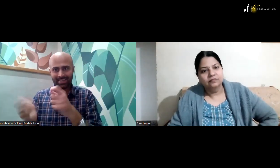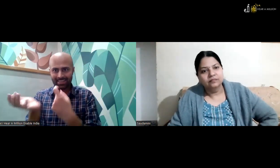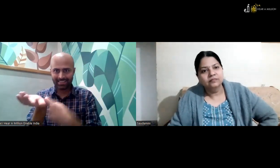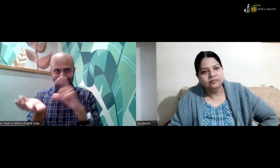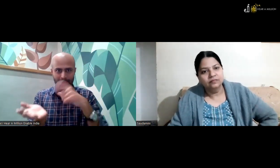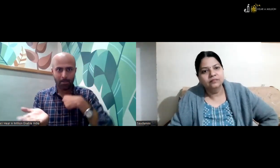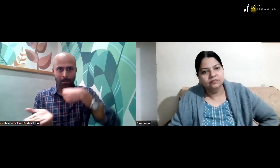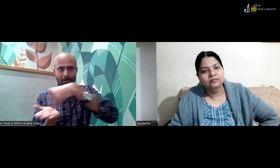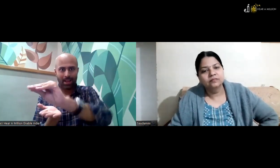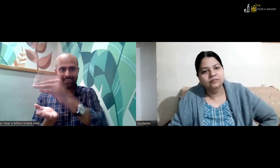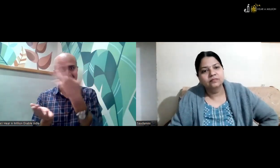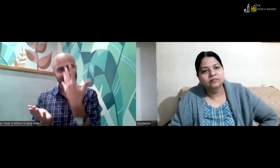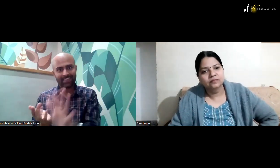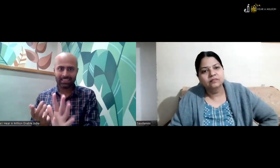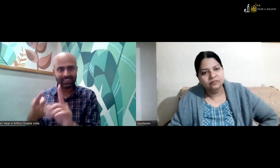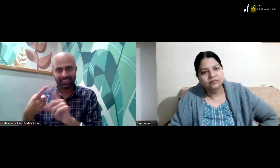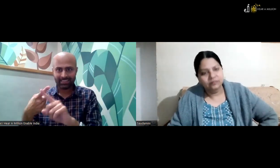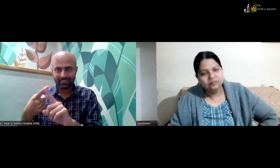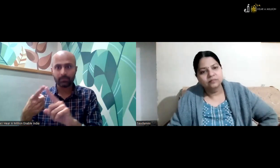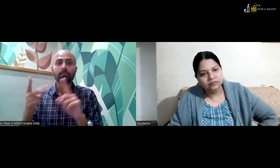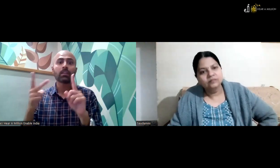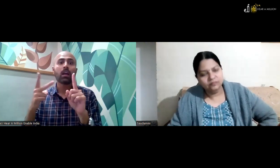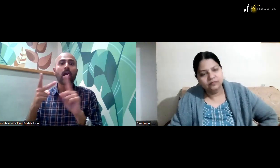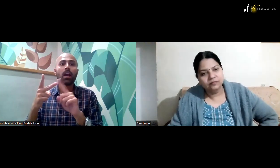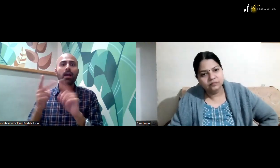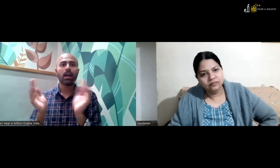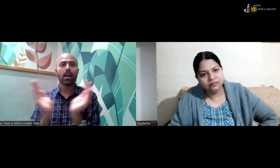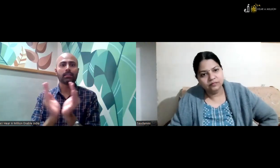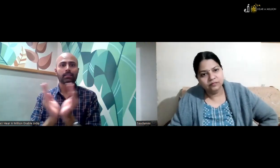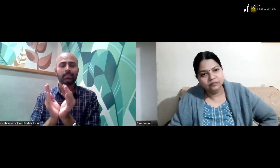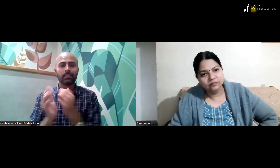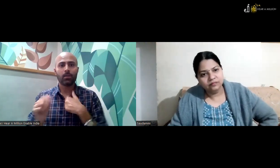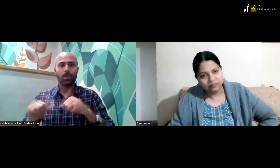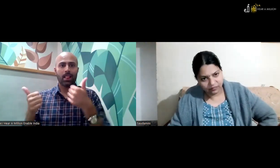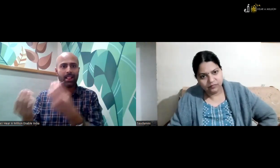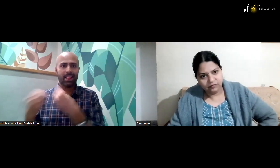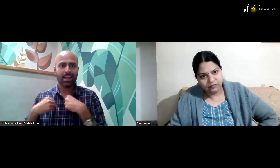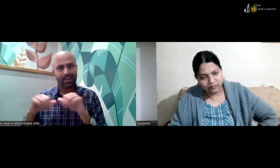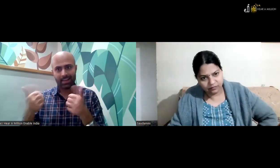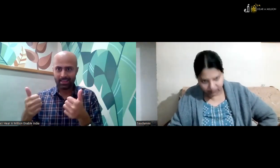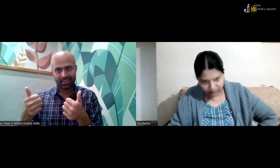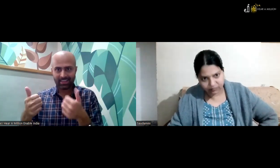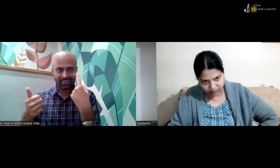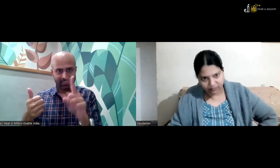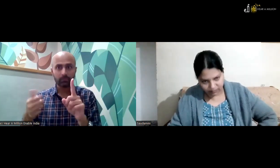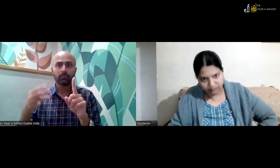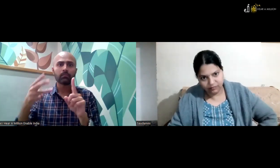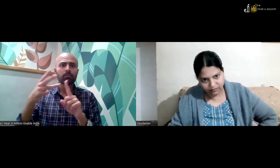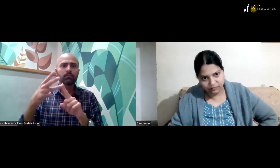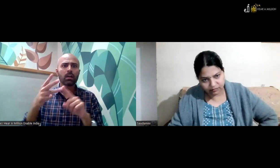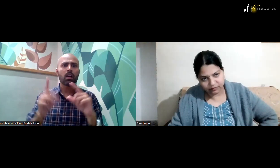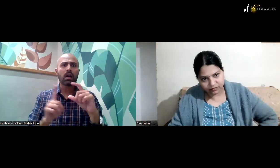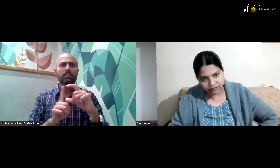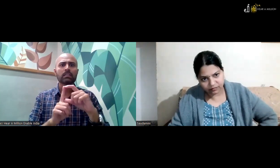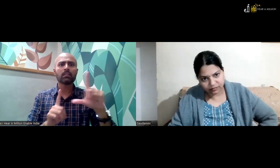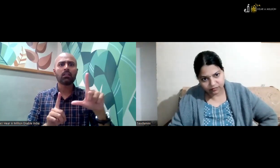registration certificate with me, I paid for it, all right, for the registration certificate. And then secondly, for the insurance, I succeeded